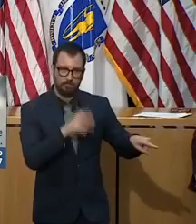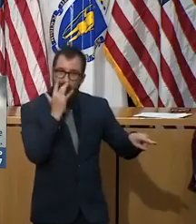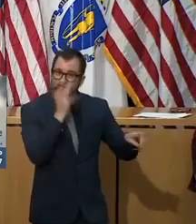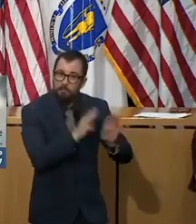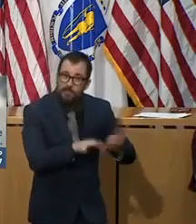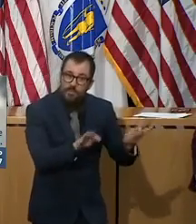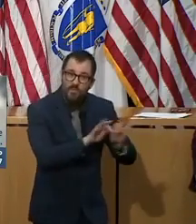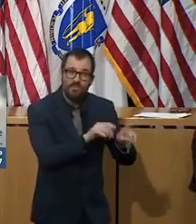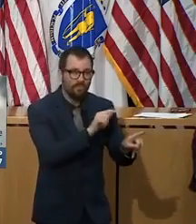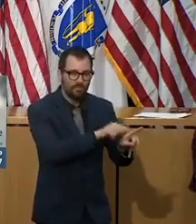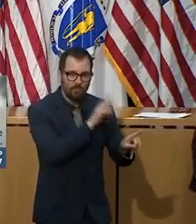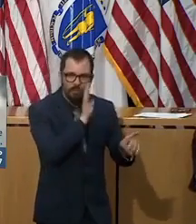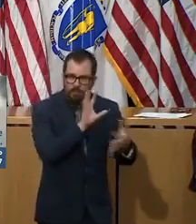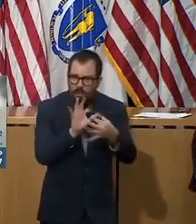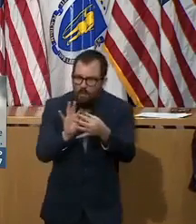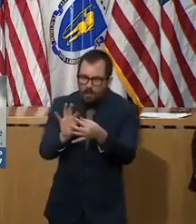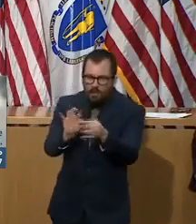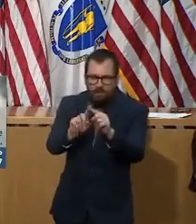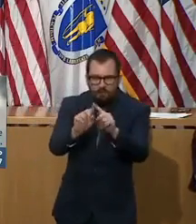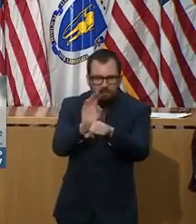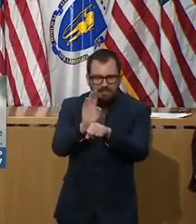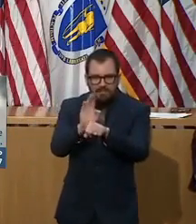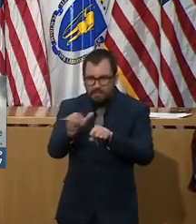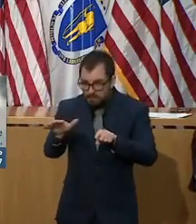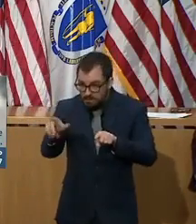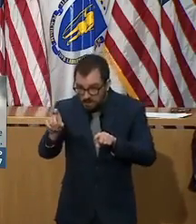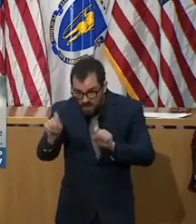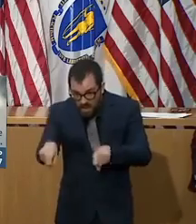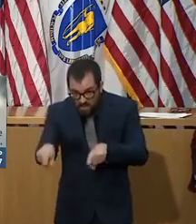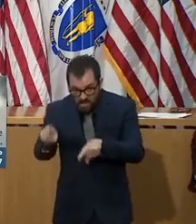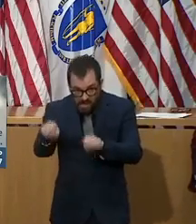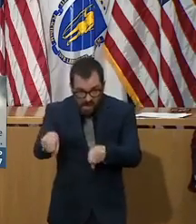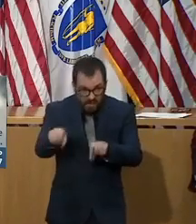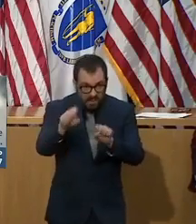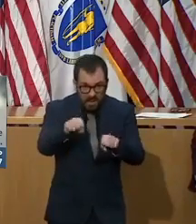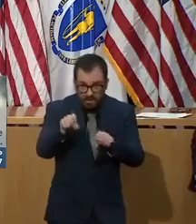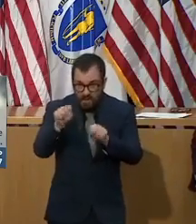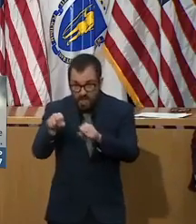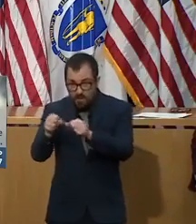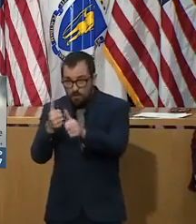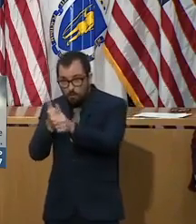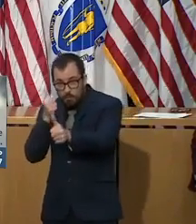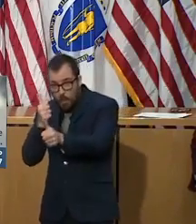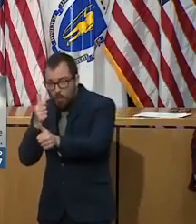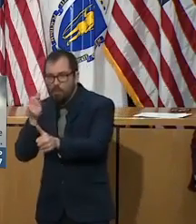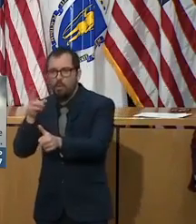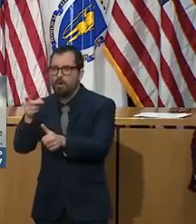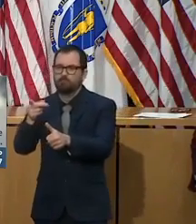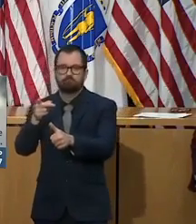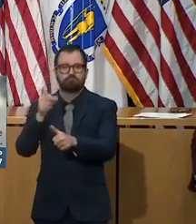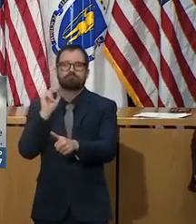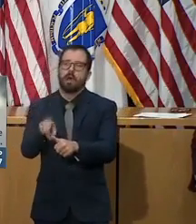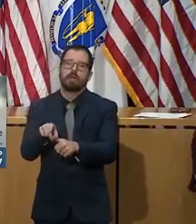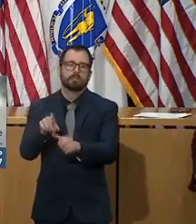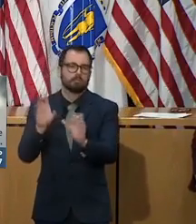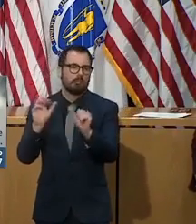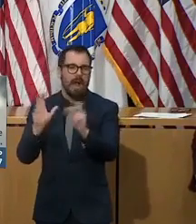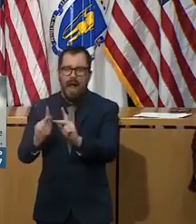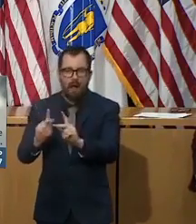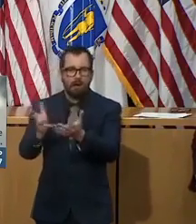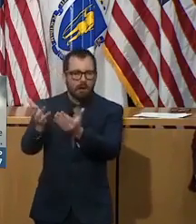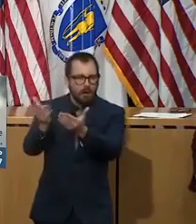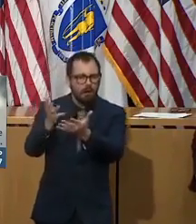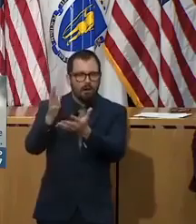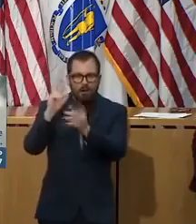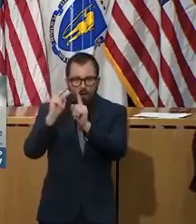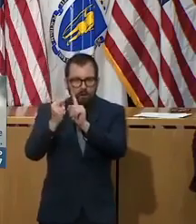have real-world experience in other places around the world. Several other countries have put staggered work schedules in place. And I don't know if